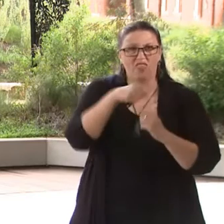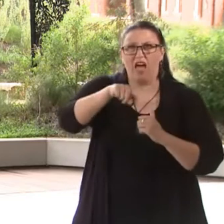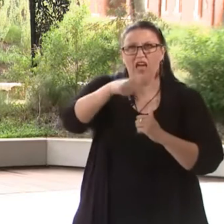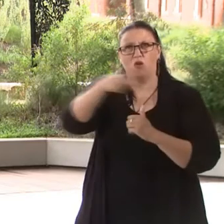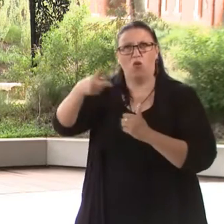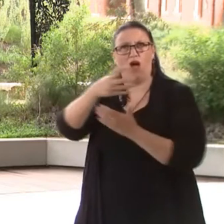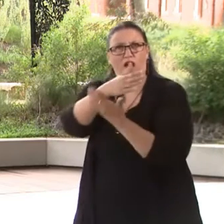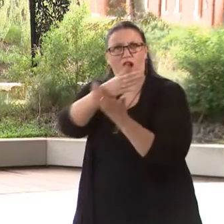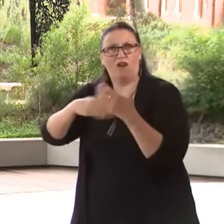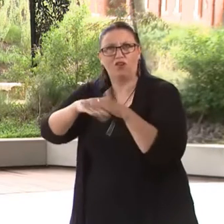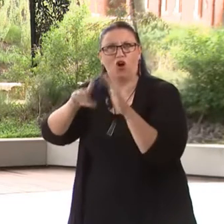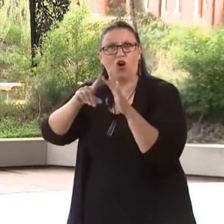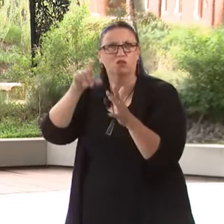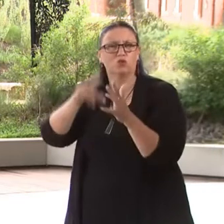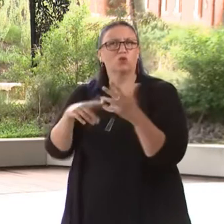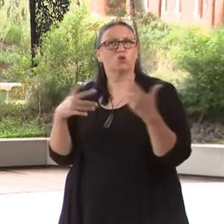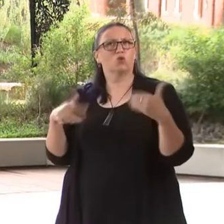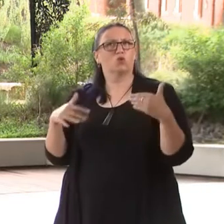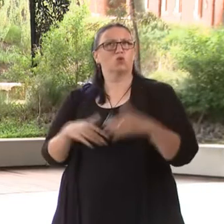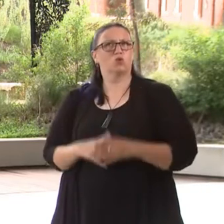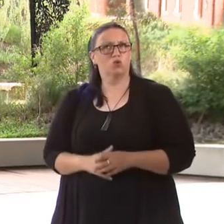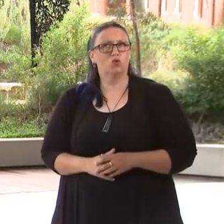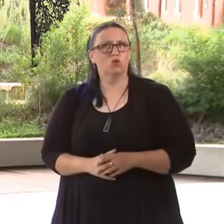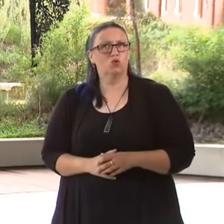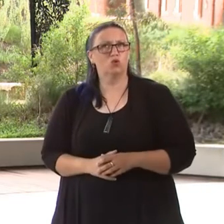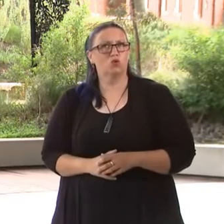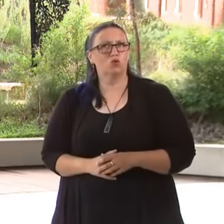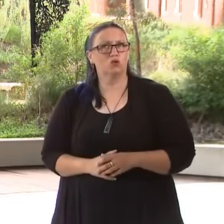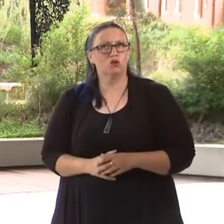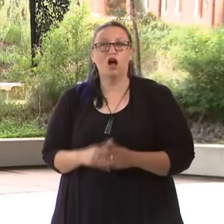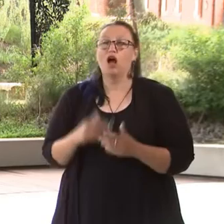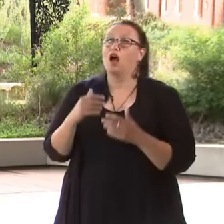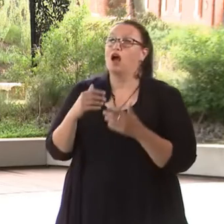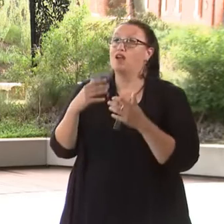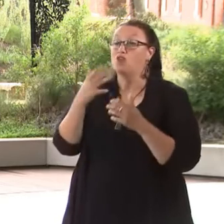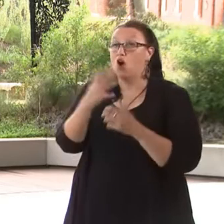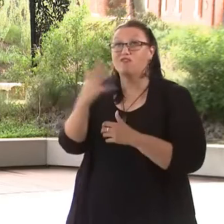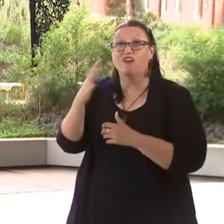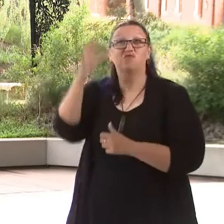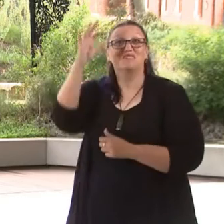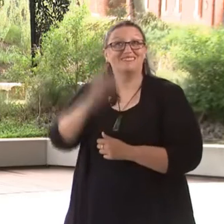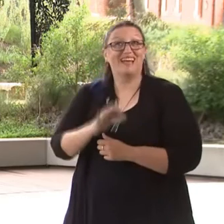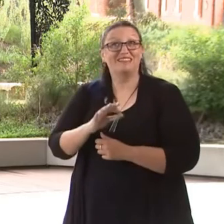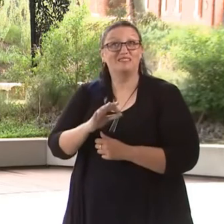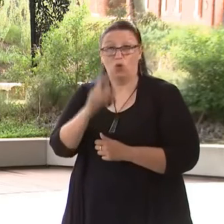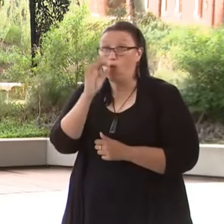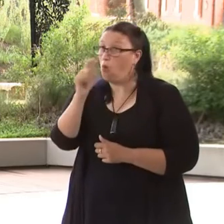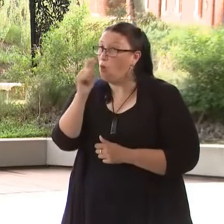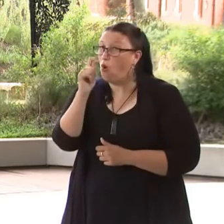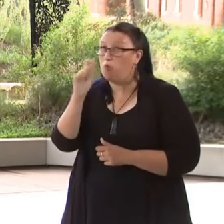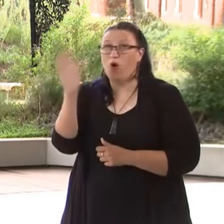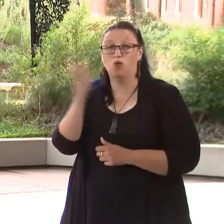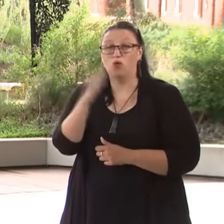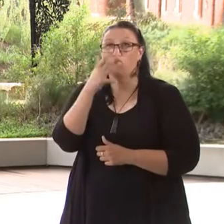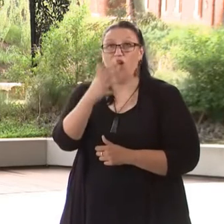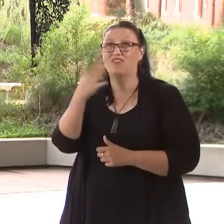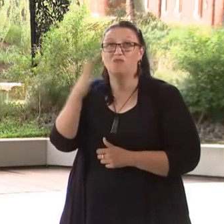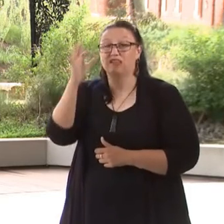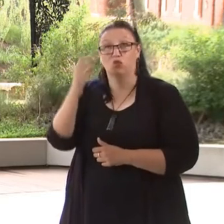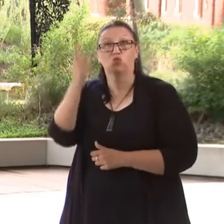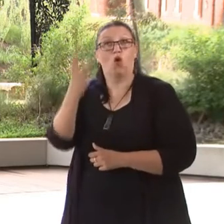95% double dose vaccination here in New South Wales. To see around that percentage of 95%, yet to